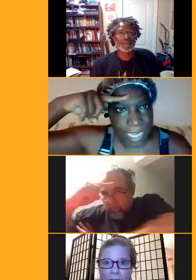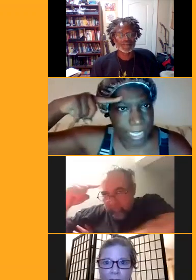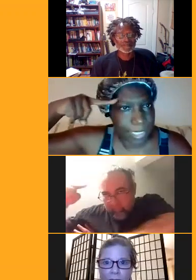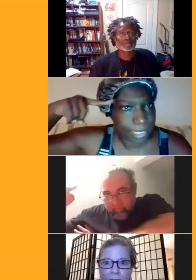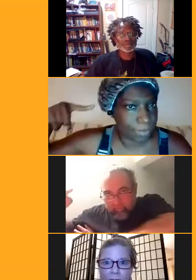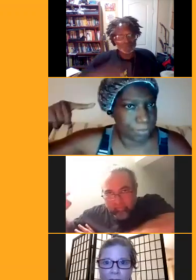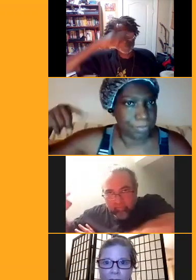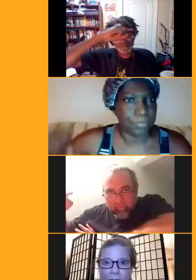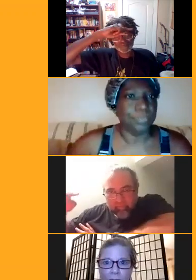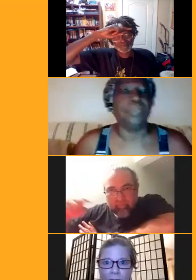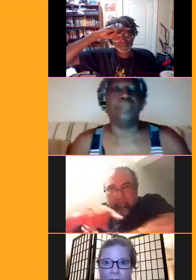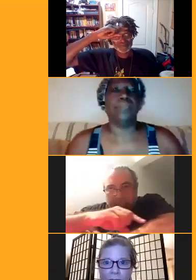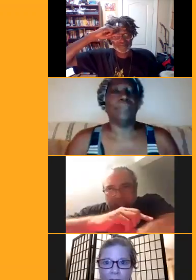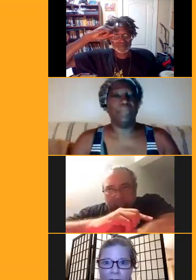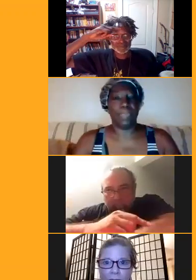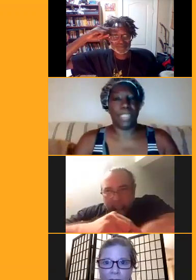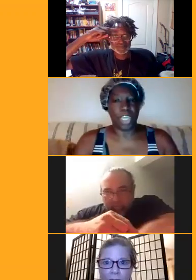Black.